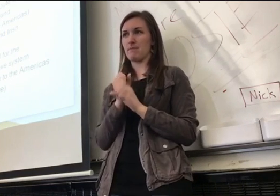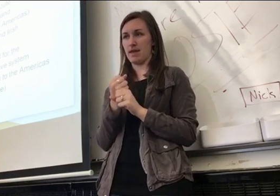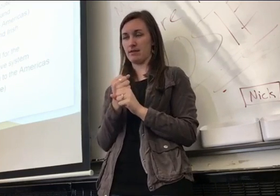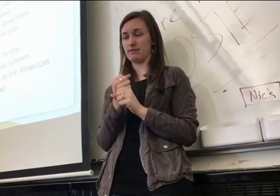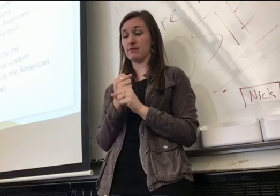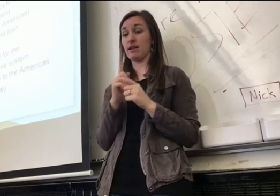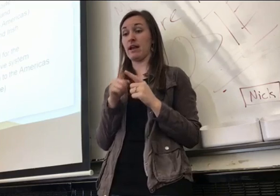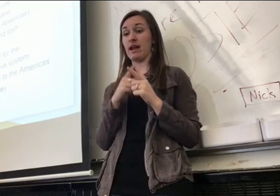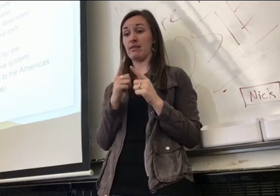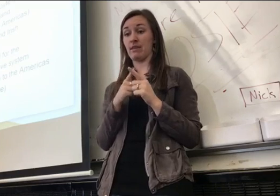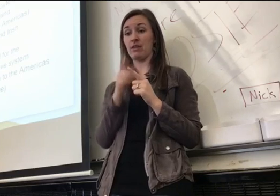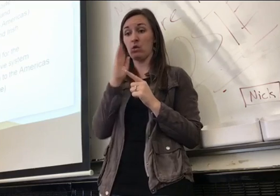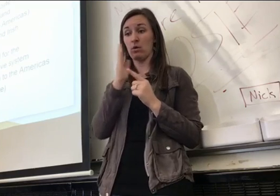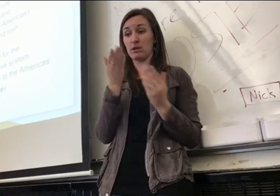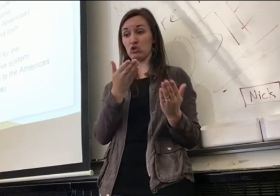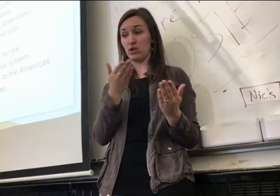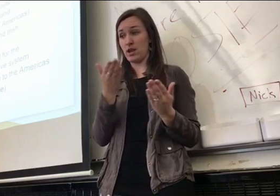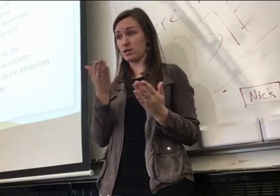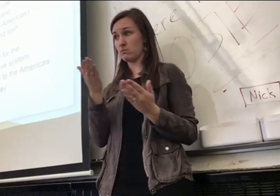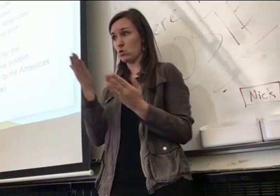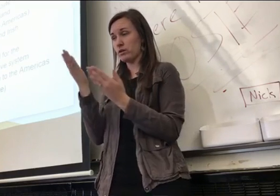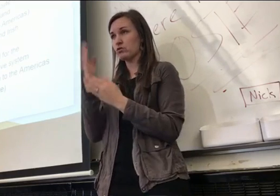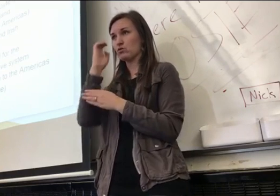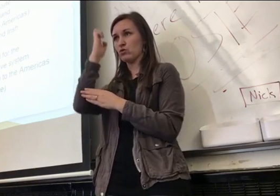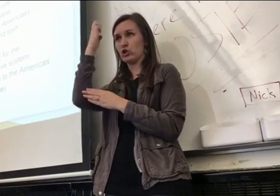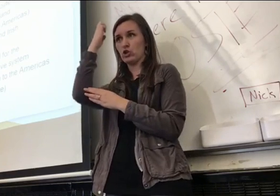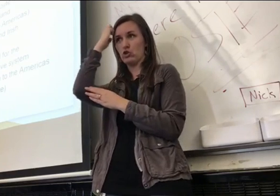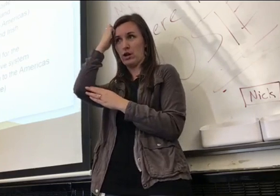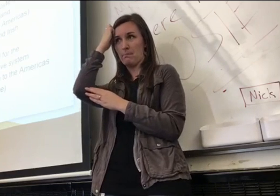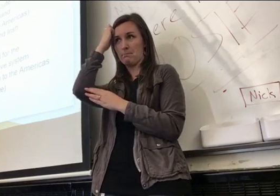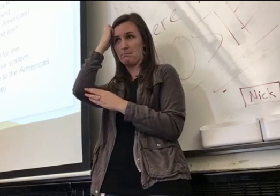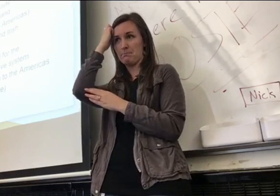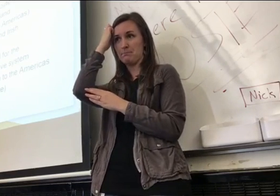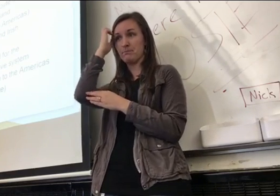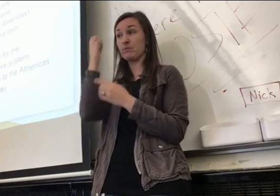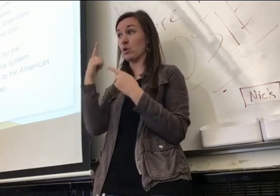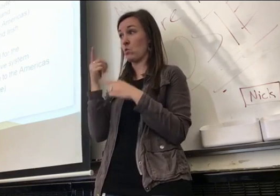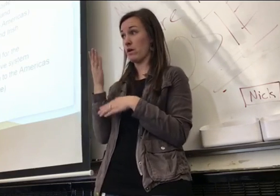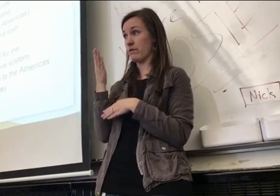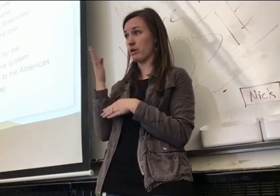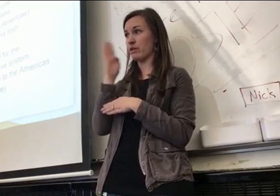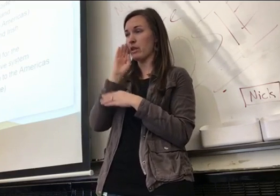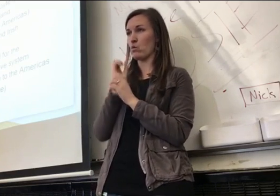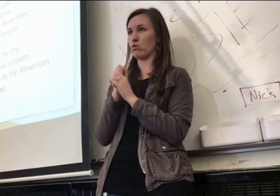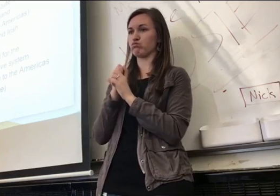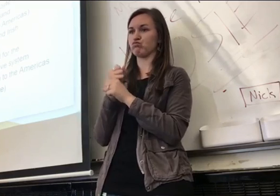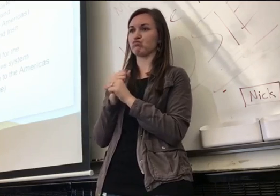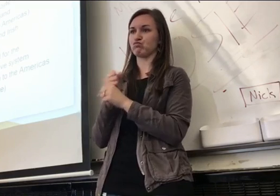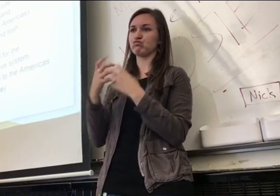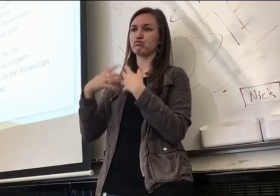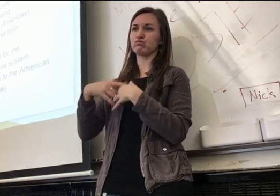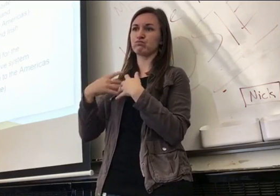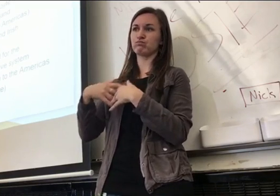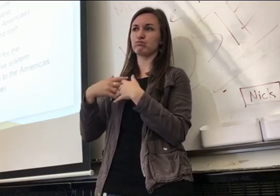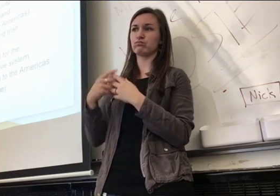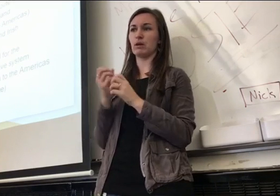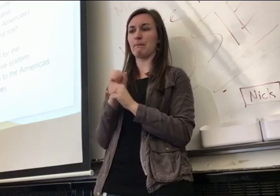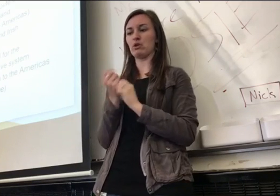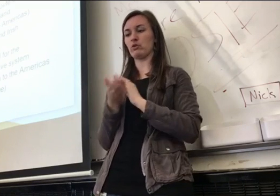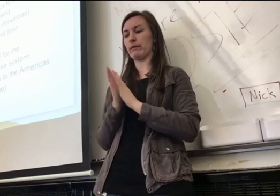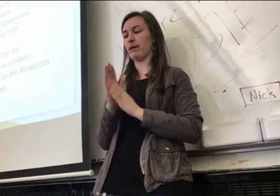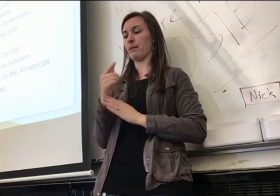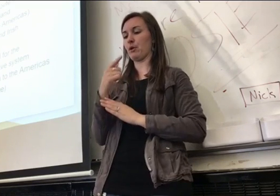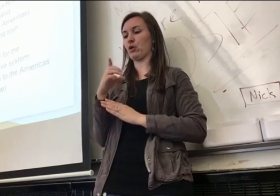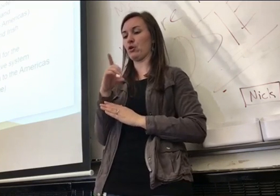then transported into Europe. And then while in Europe, they're created into manufactured goods,